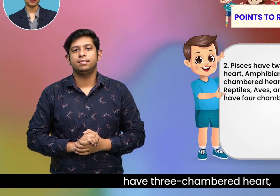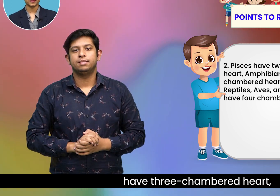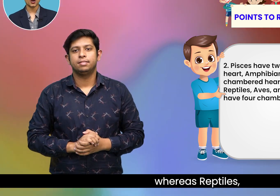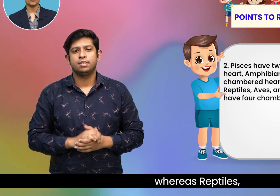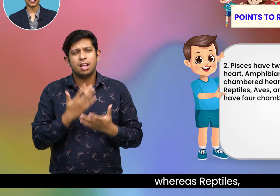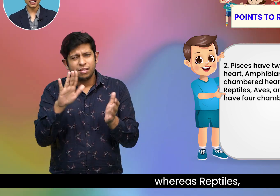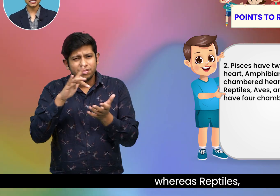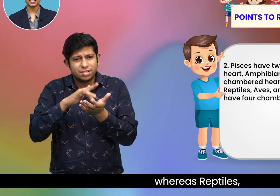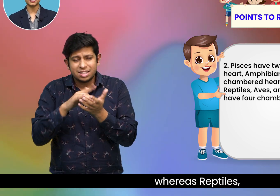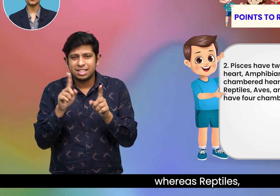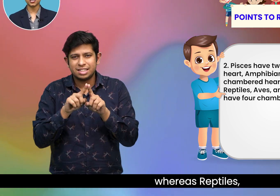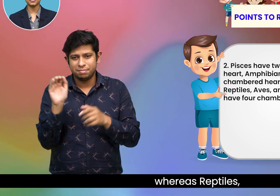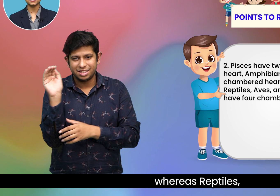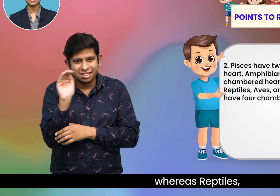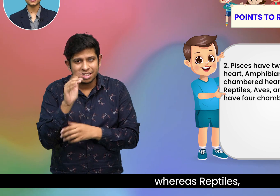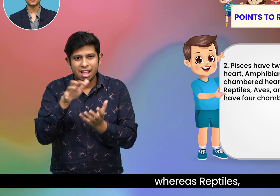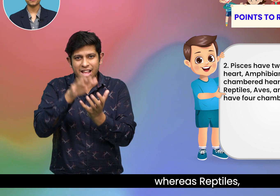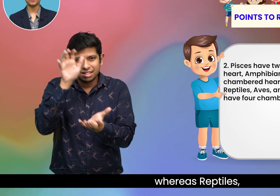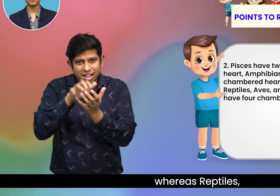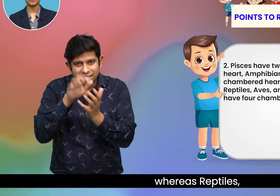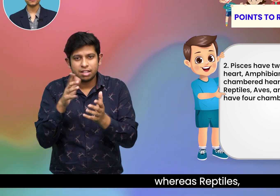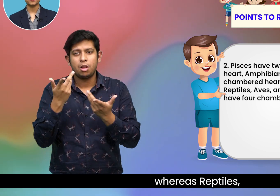heart, whereas reptiles,